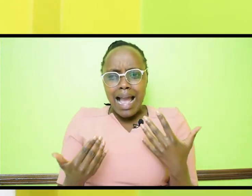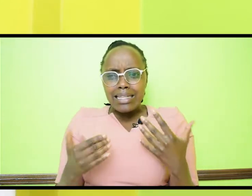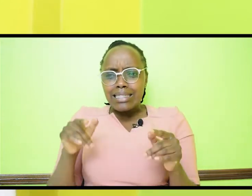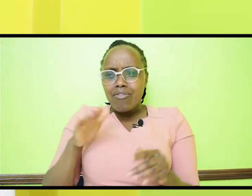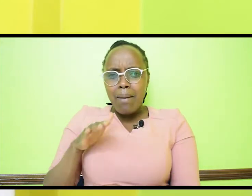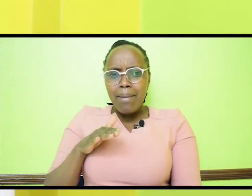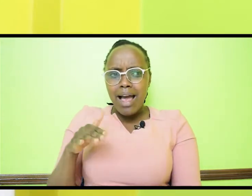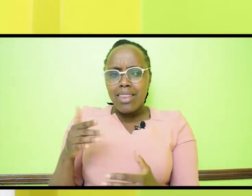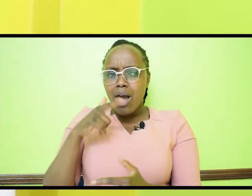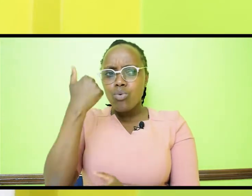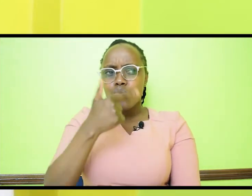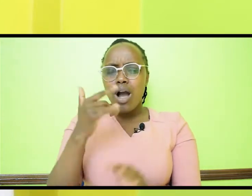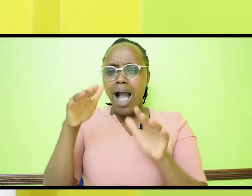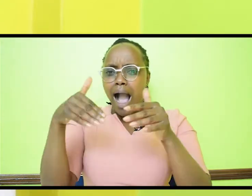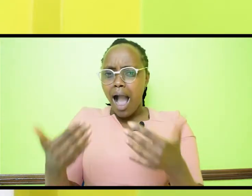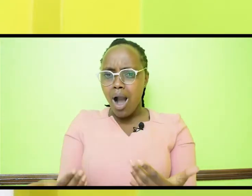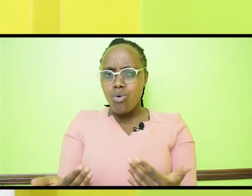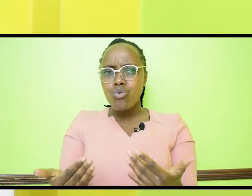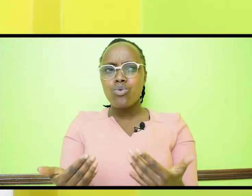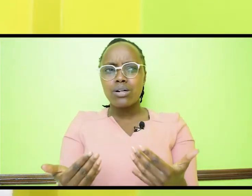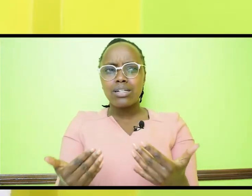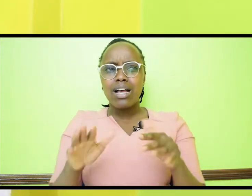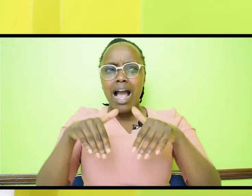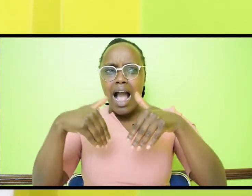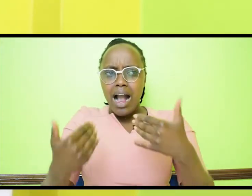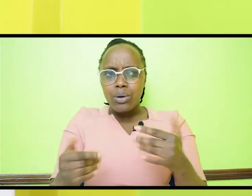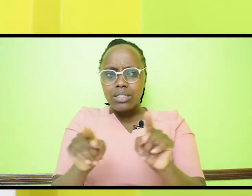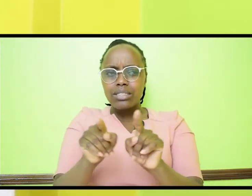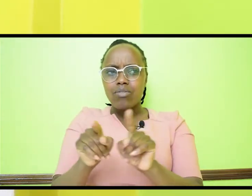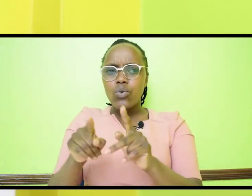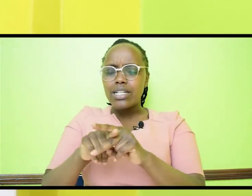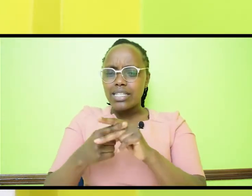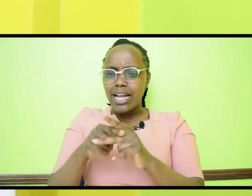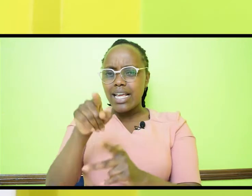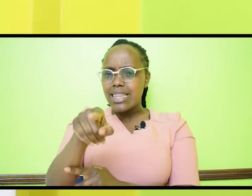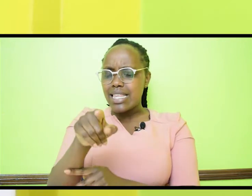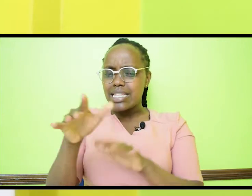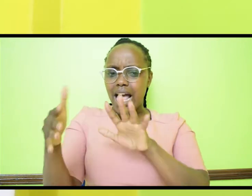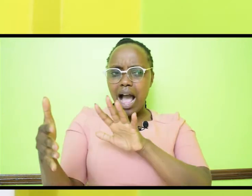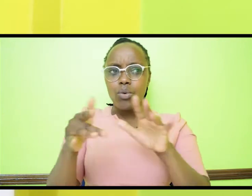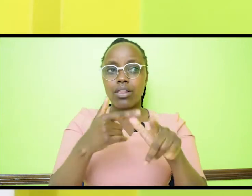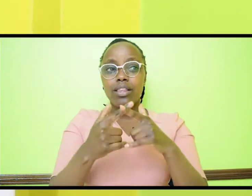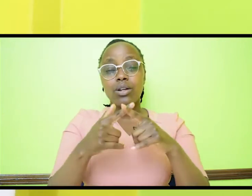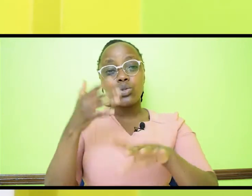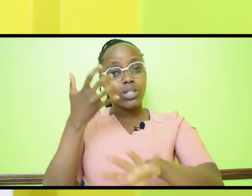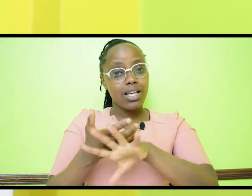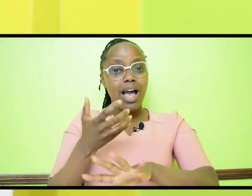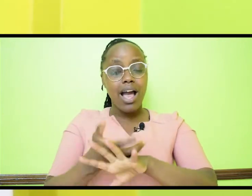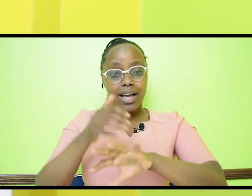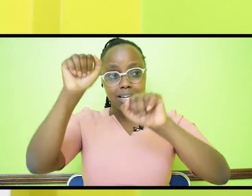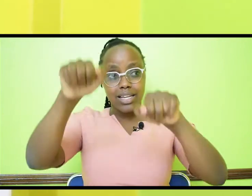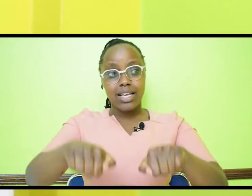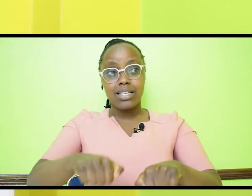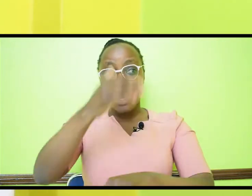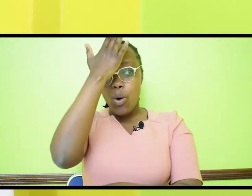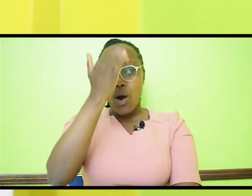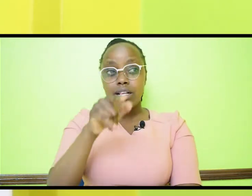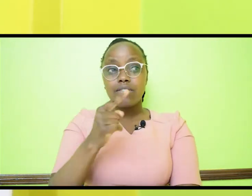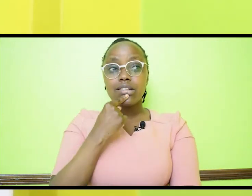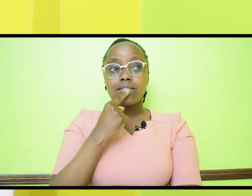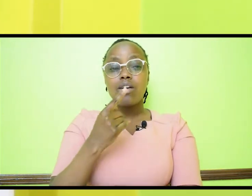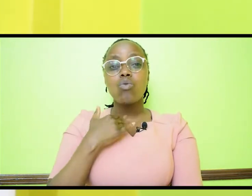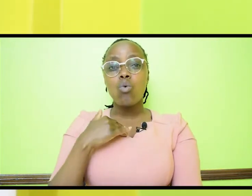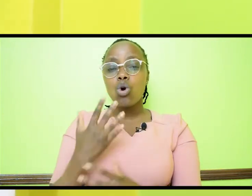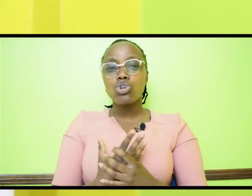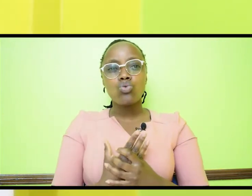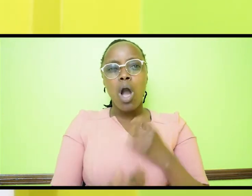am I going to tell mom? Okay, how are we going to start about all this? It was difficult at that time because